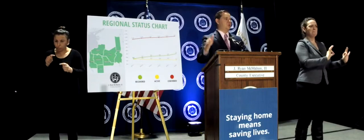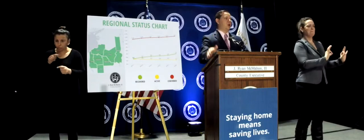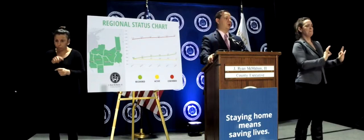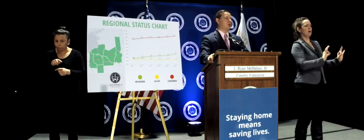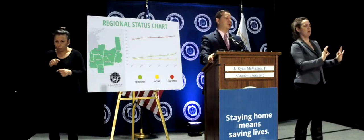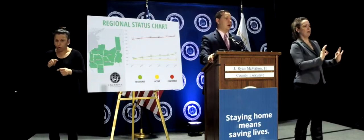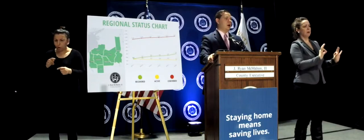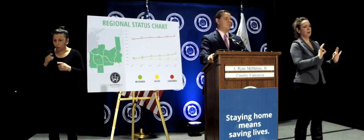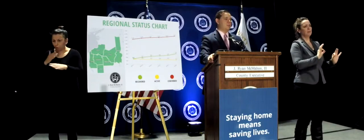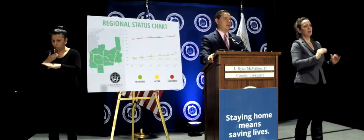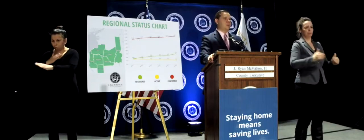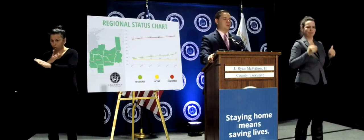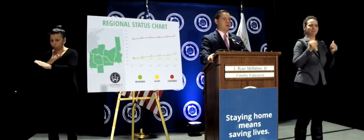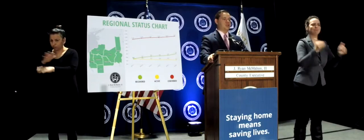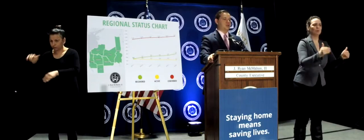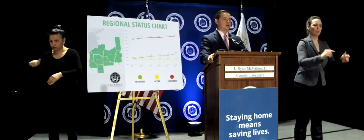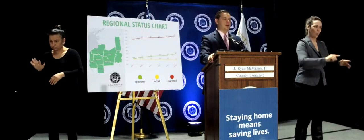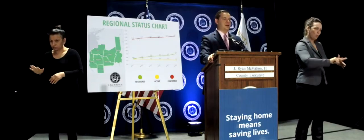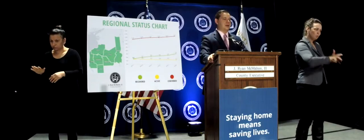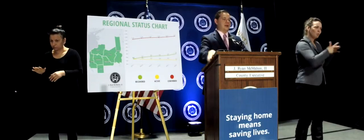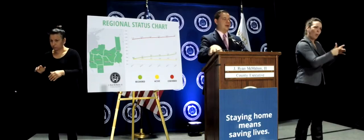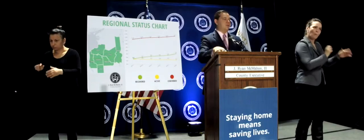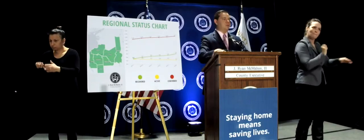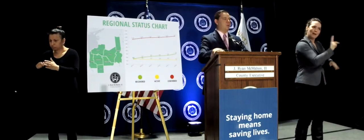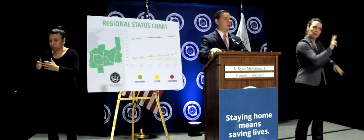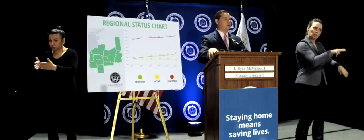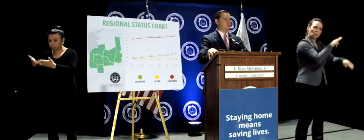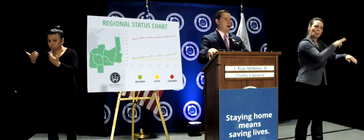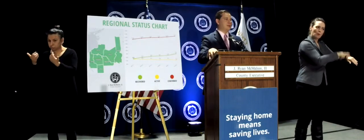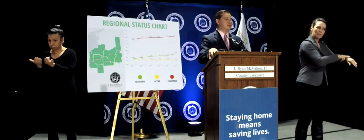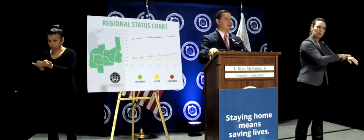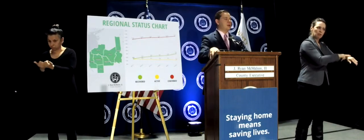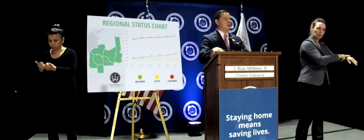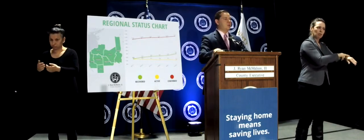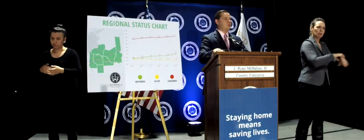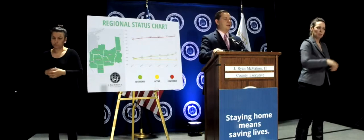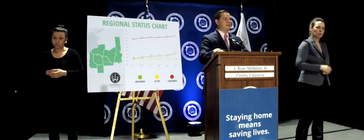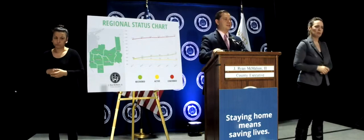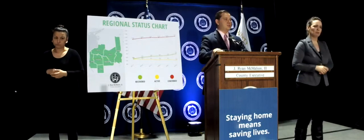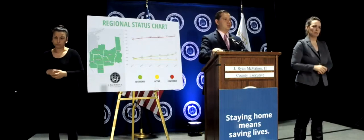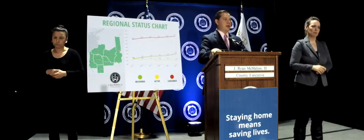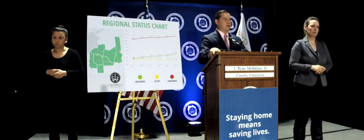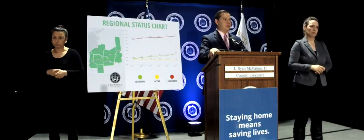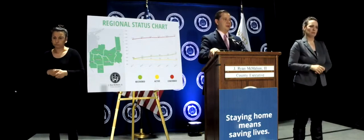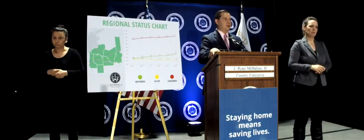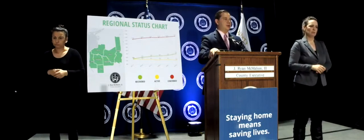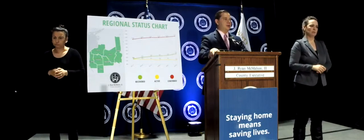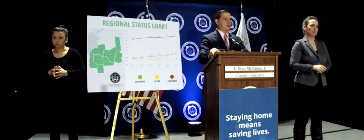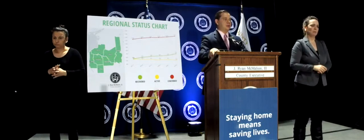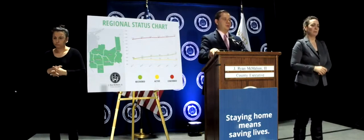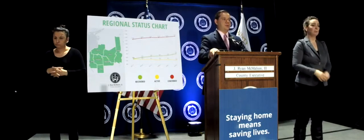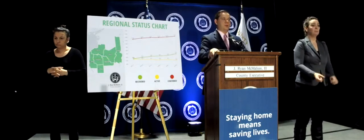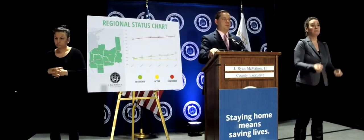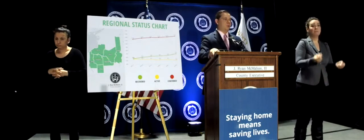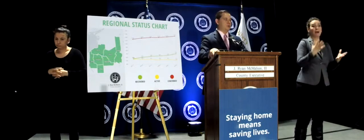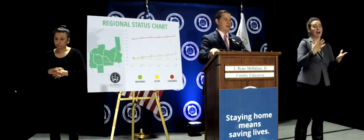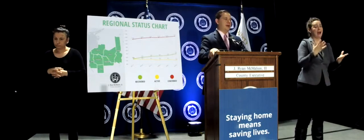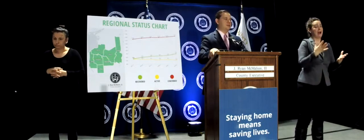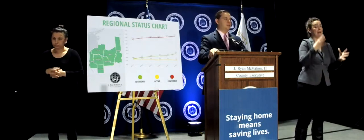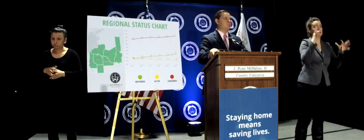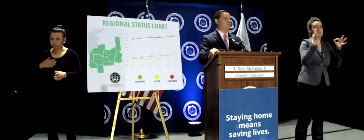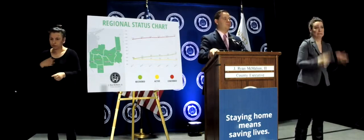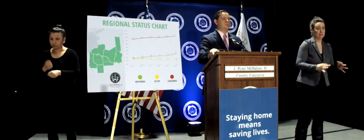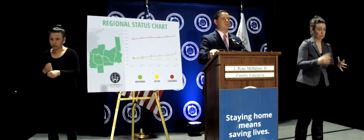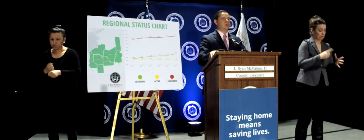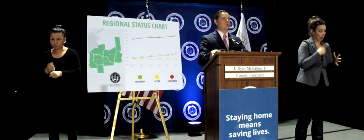to a restart. And there's pressure at every point in this process. We've had decisions we had to make that there are people on both